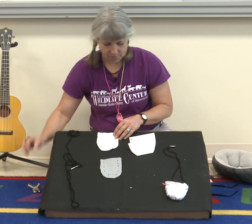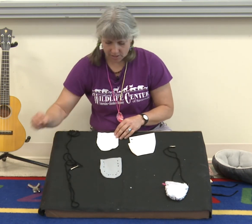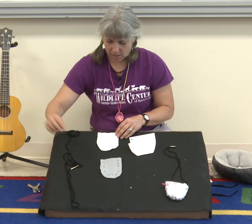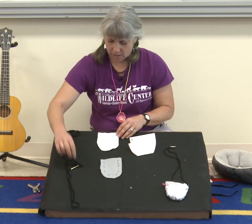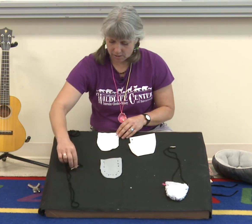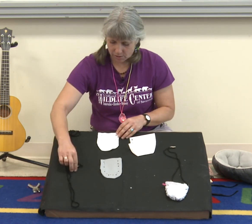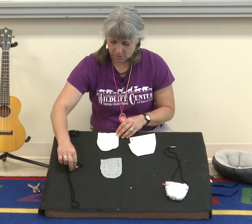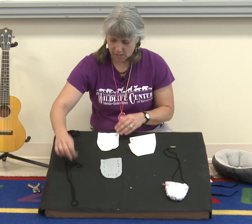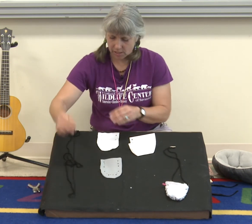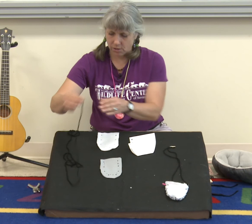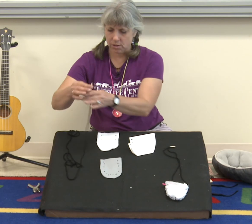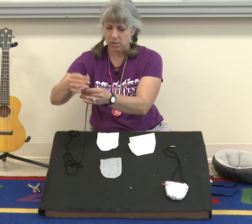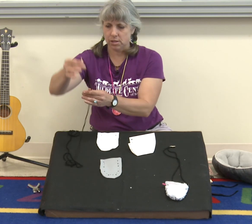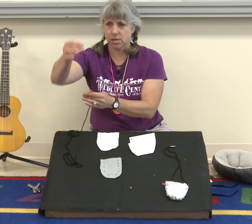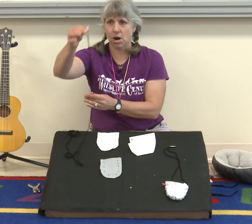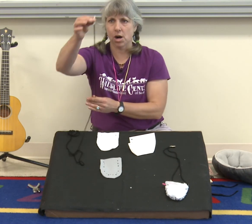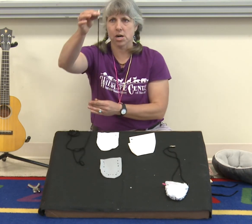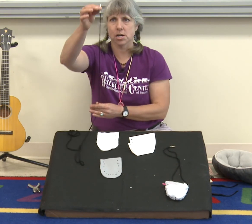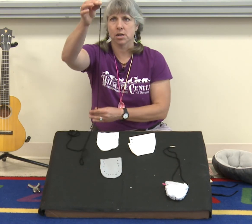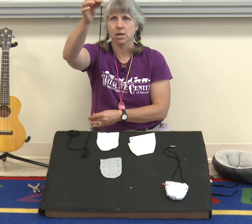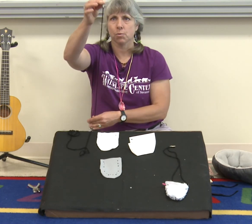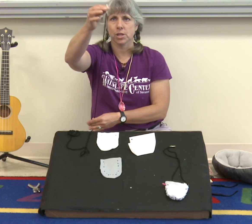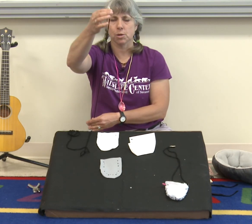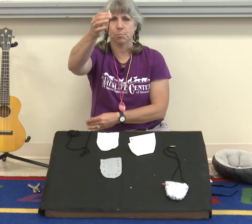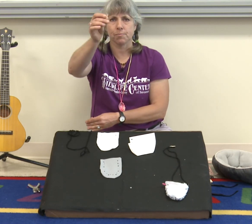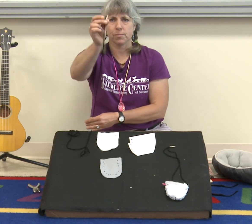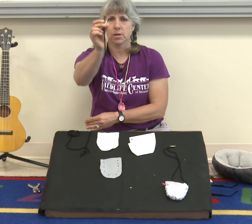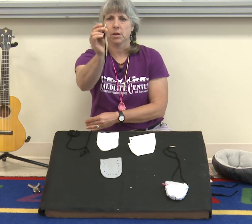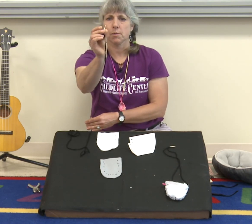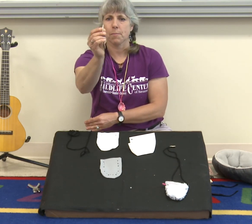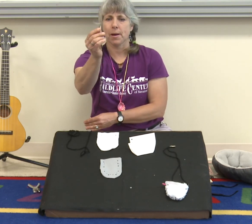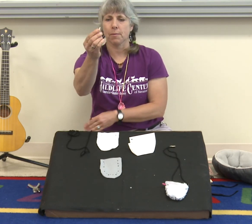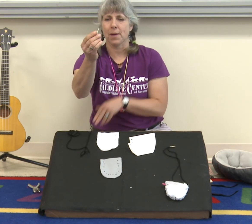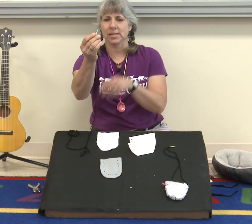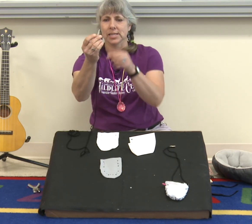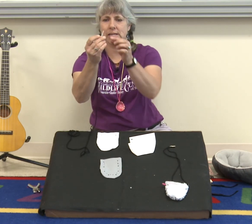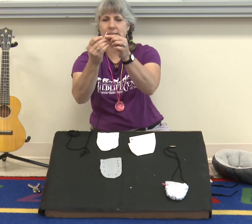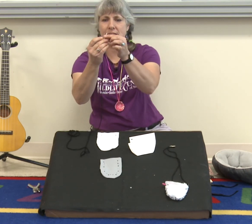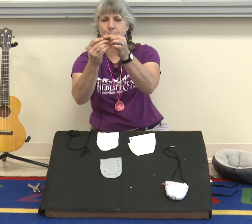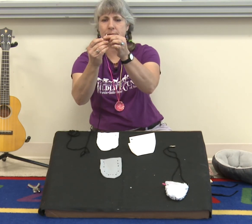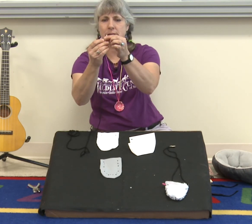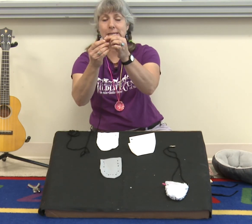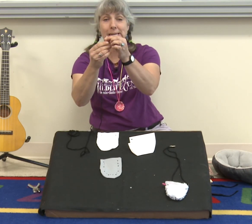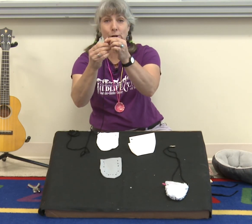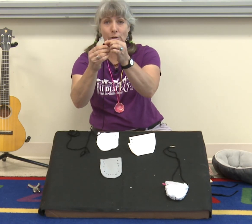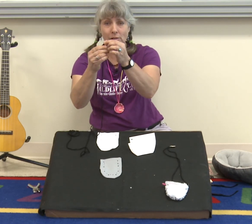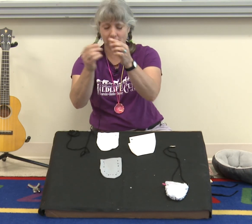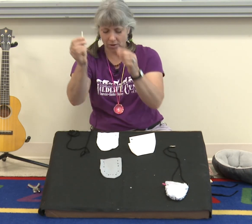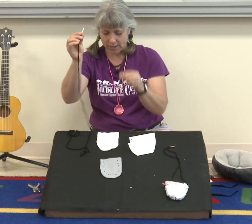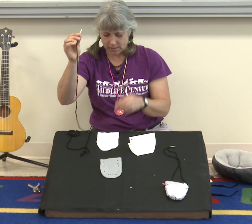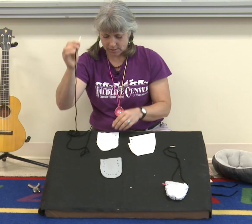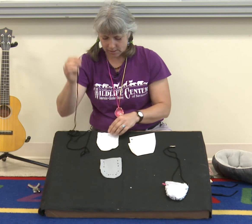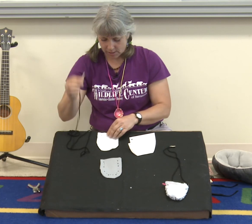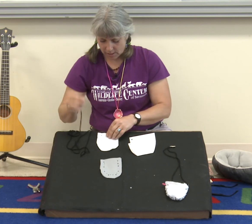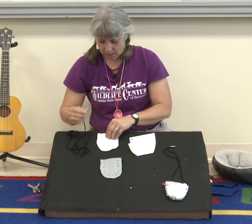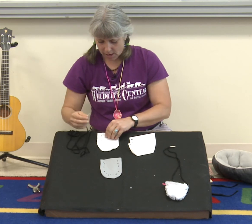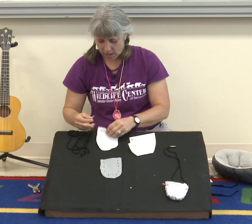Then you take your yarn with your masking tape needle on it, and you're